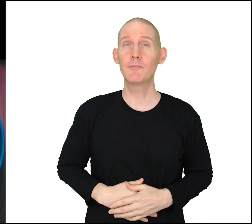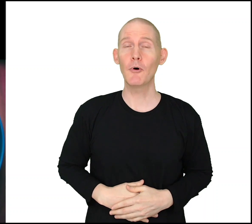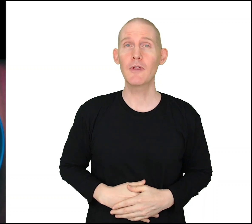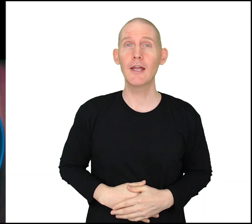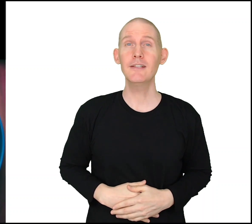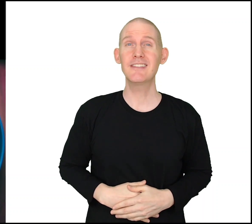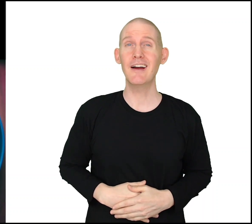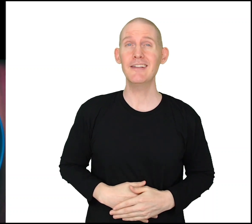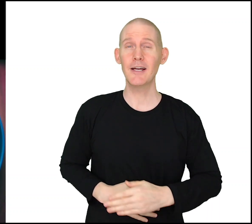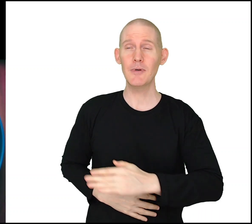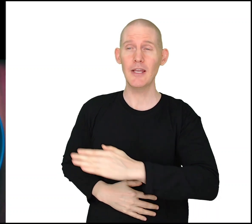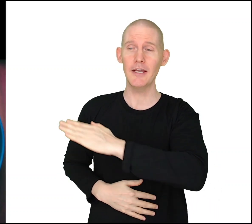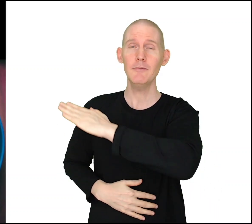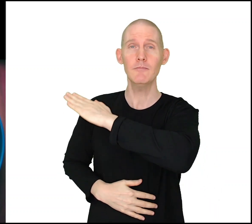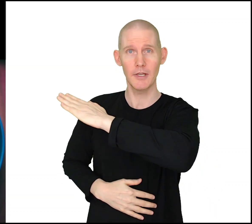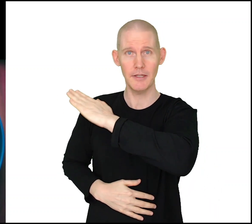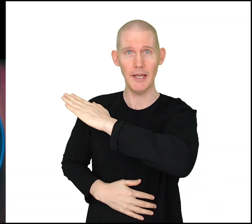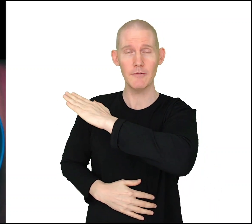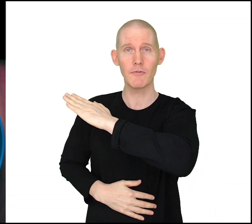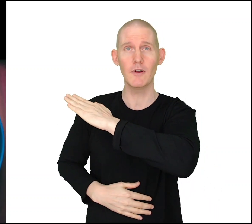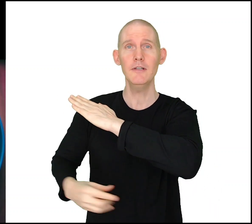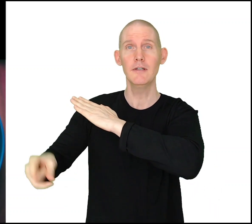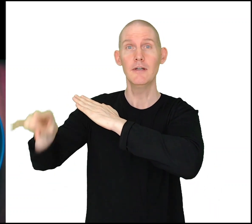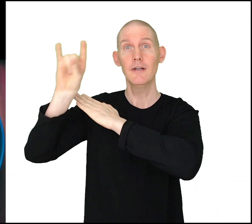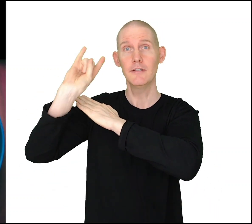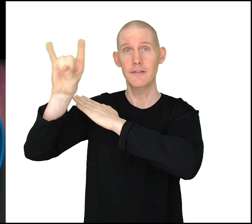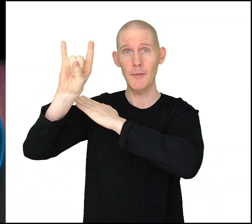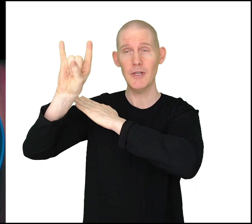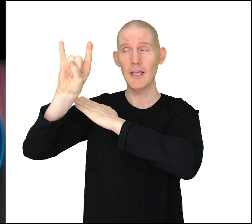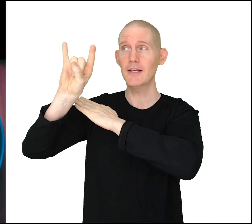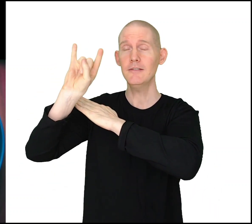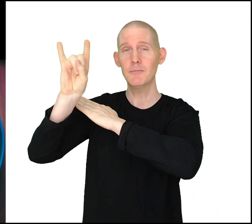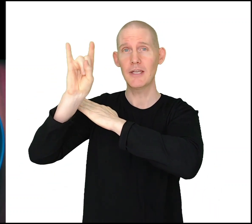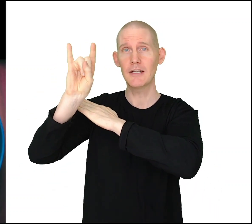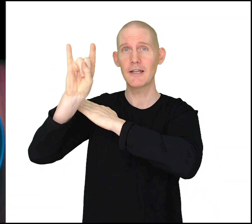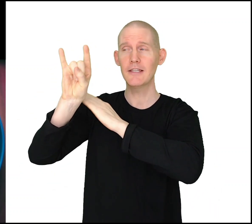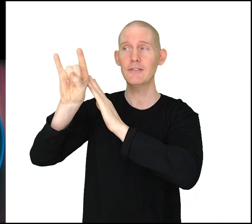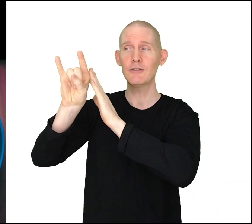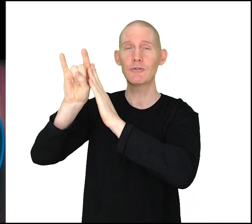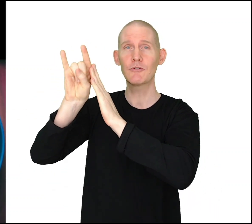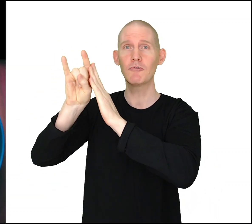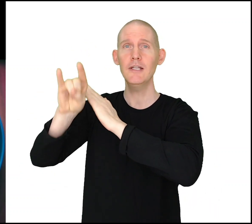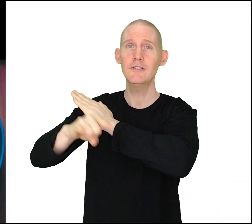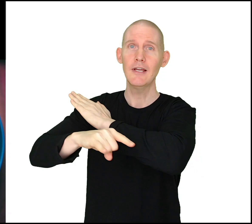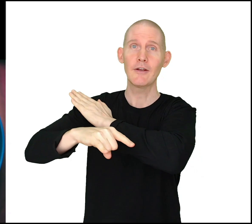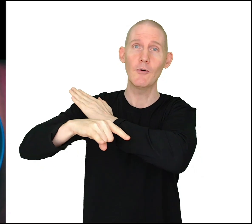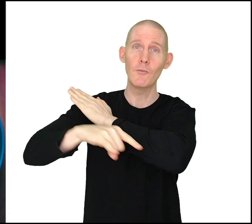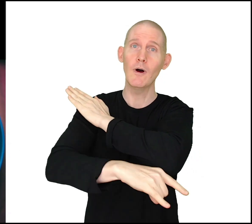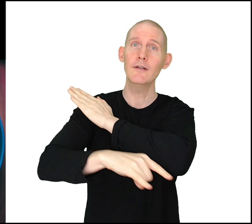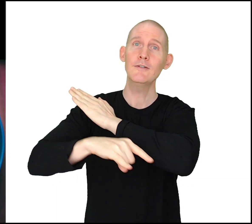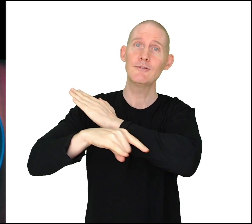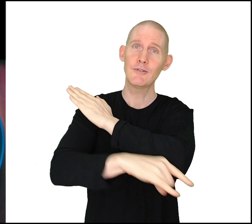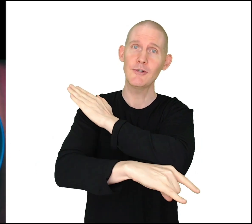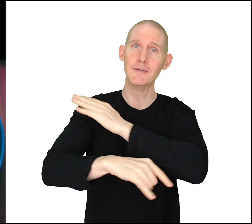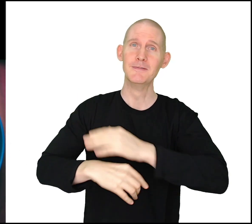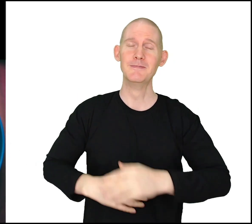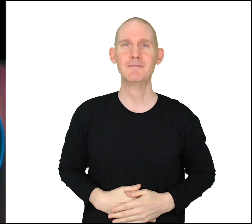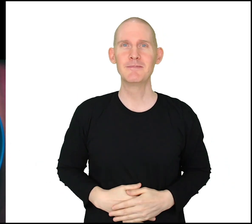both hands. Non-dominant hand, like that in front. Dominant hand, making it like this, use the ridge, go 1, 2. So